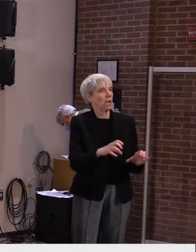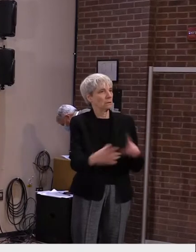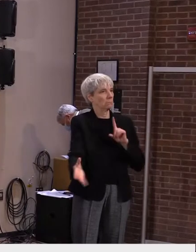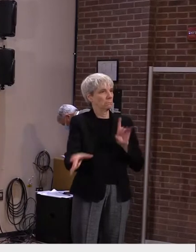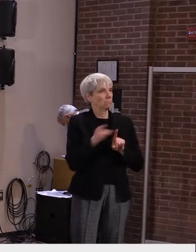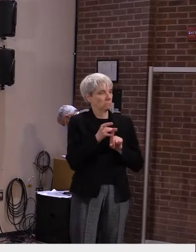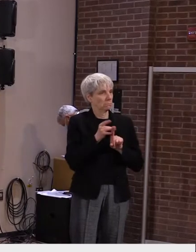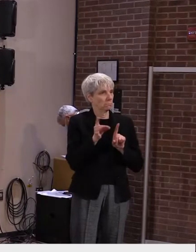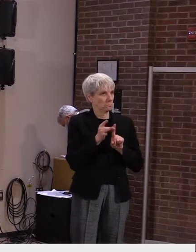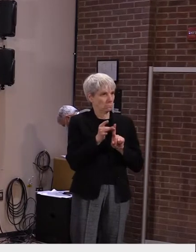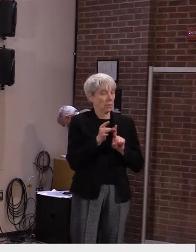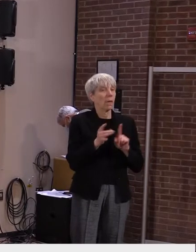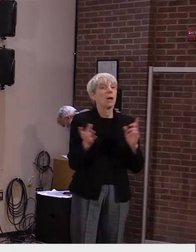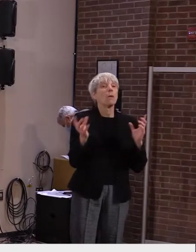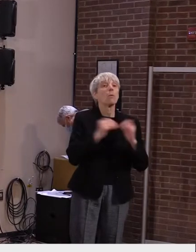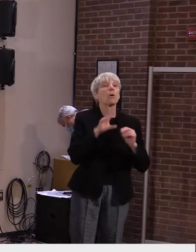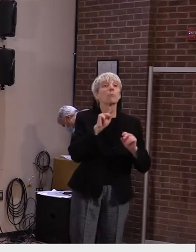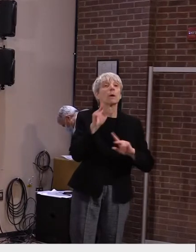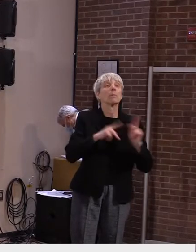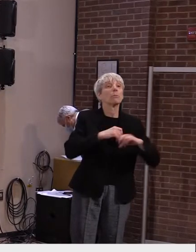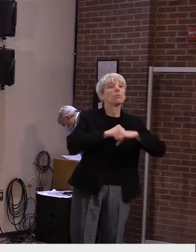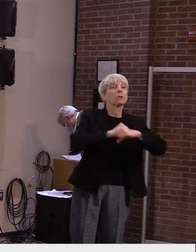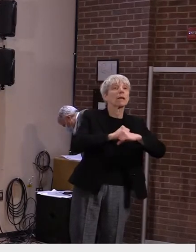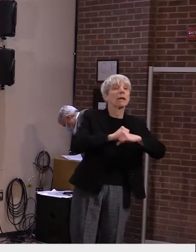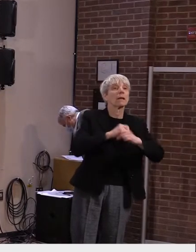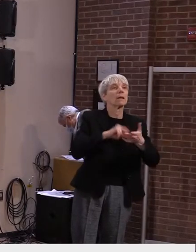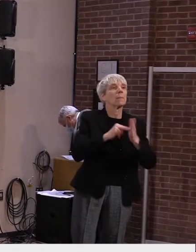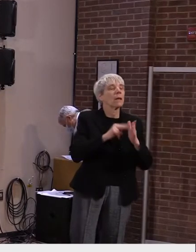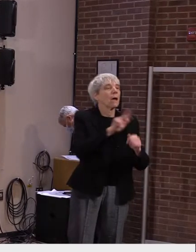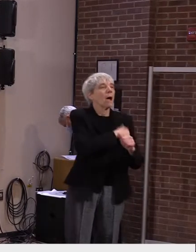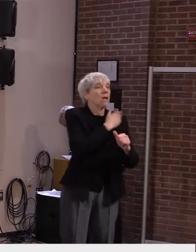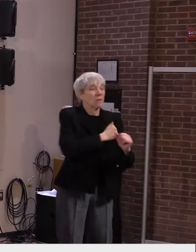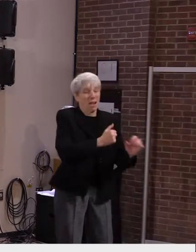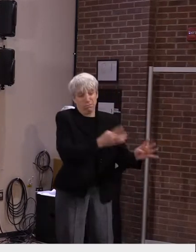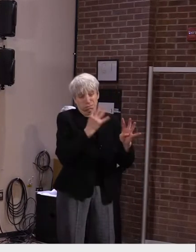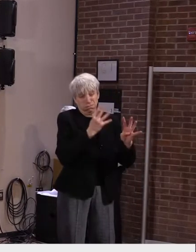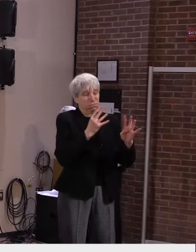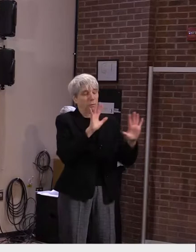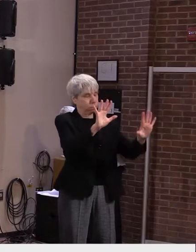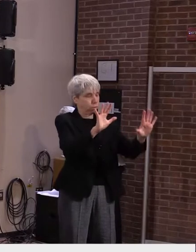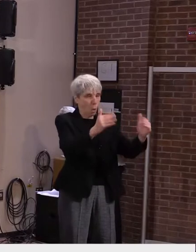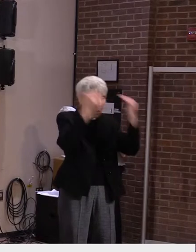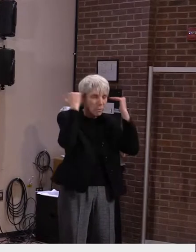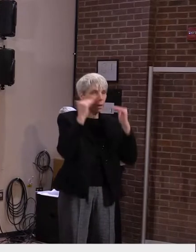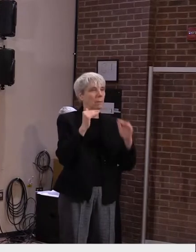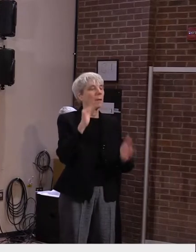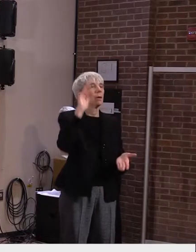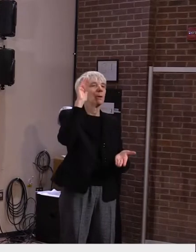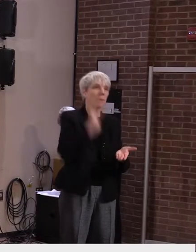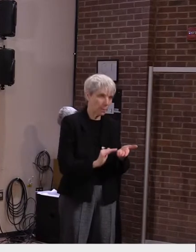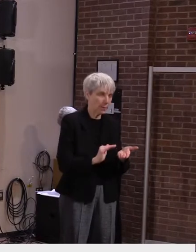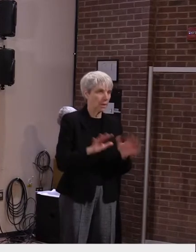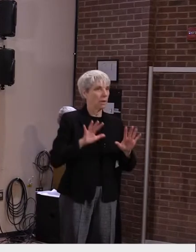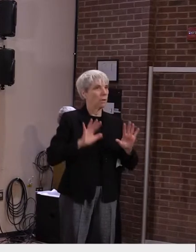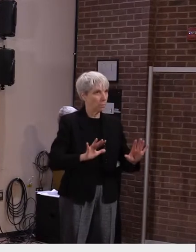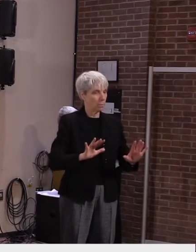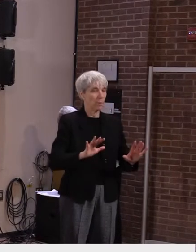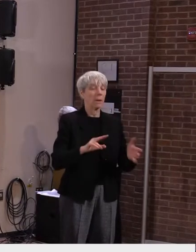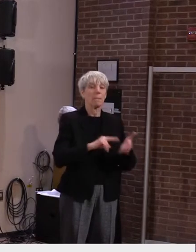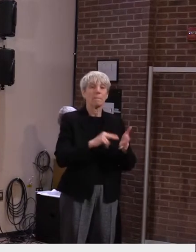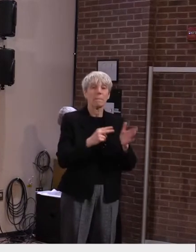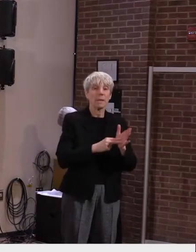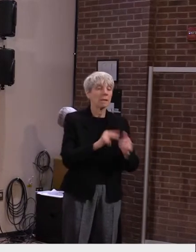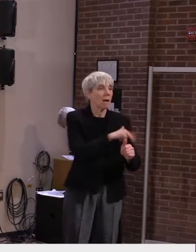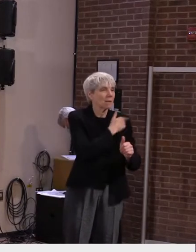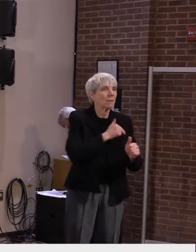protected, the less burden on our healthcare system, which means people who need hospital care for whatever reason can